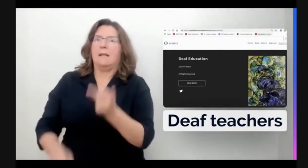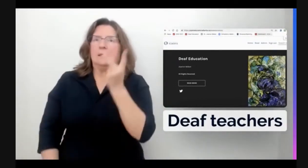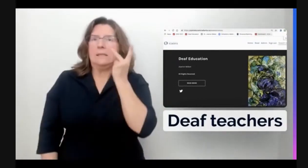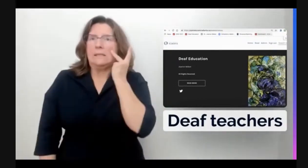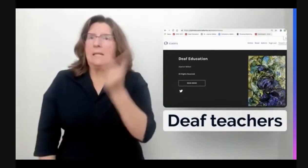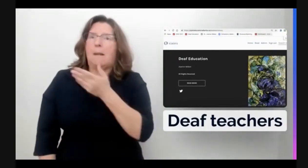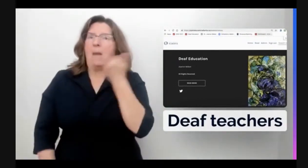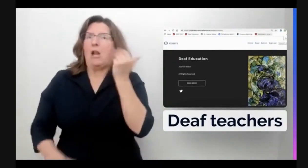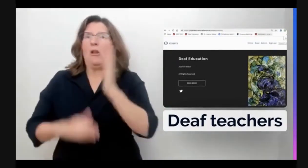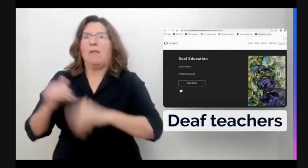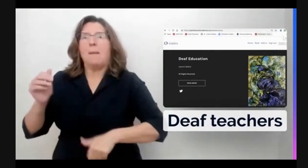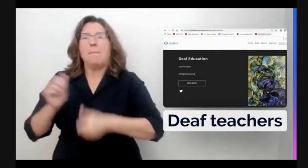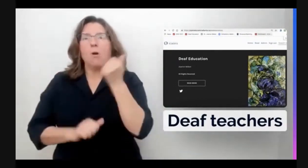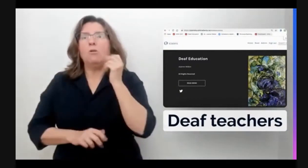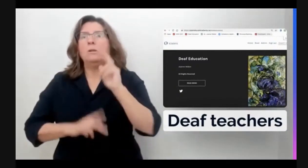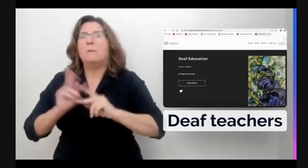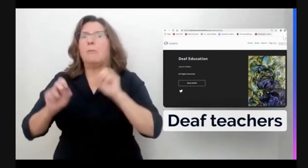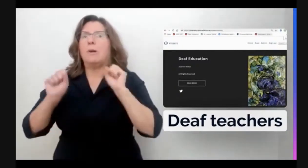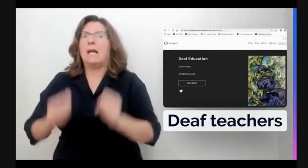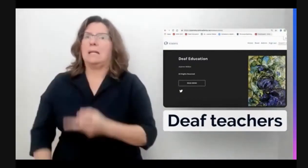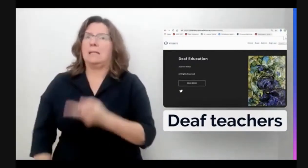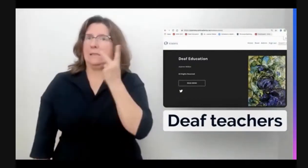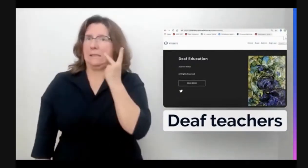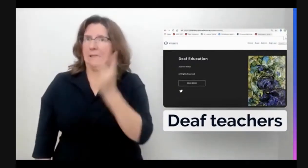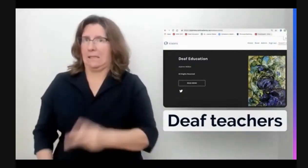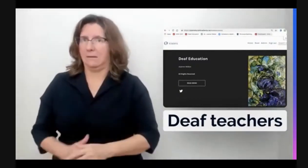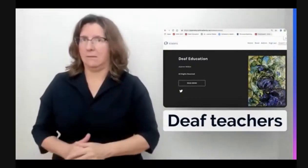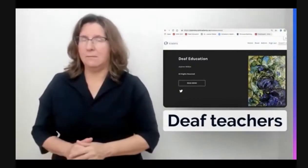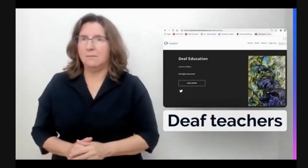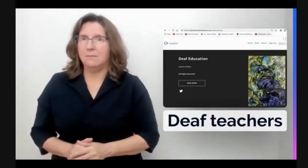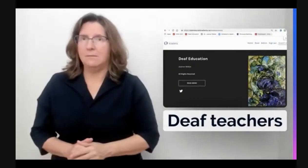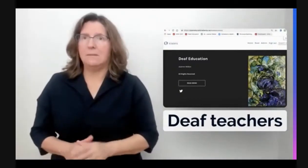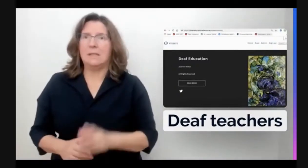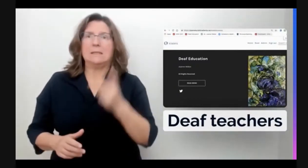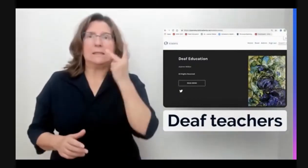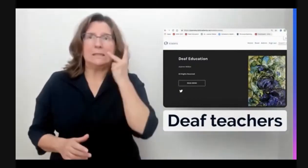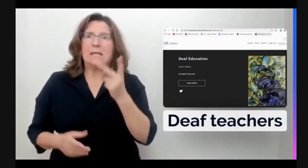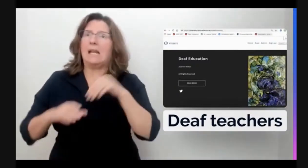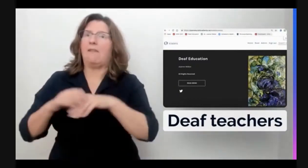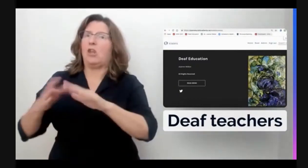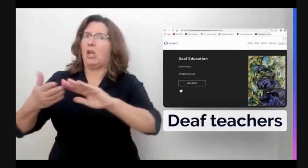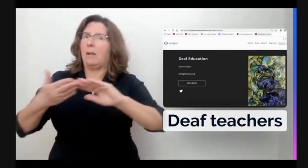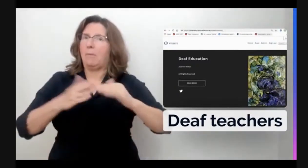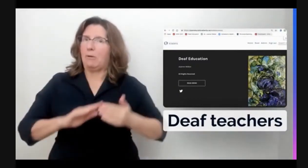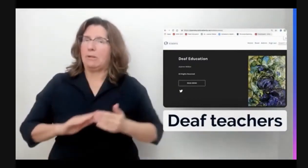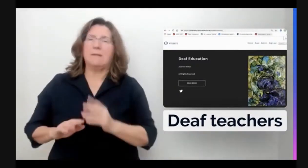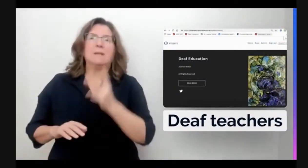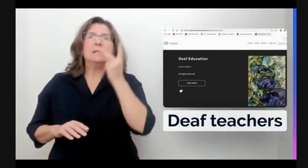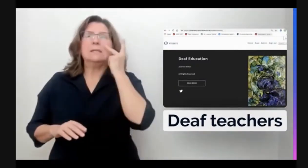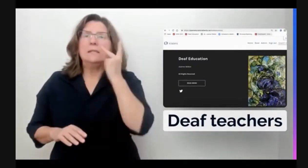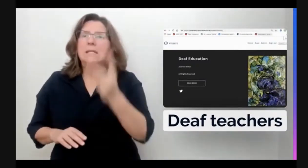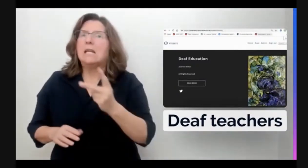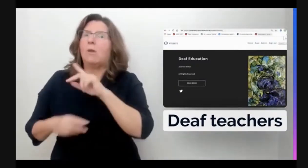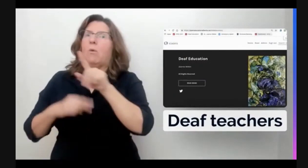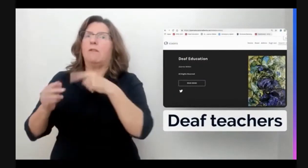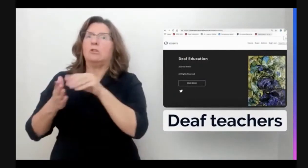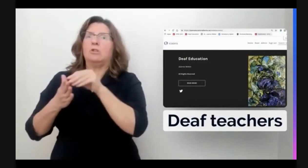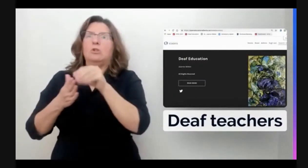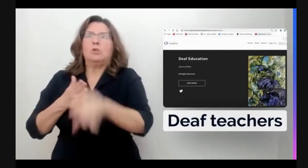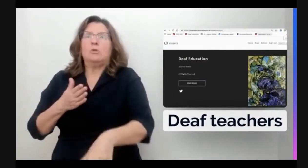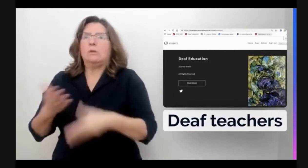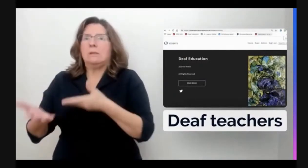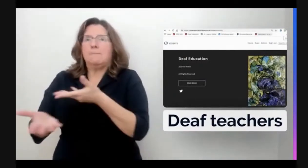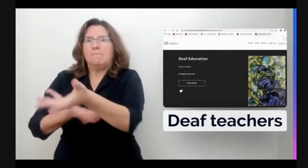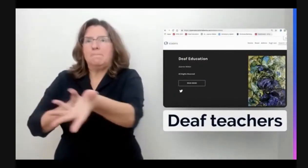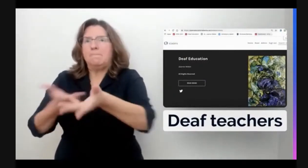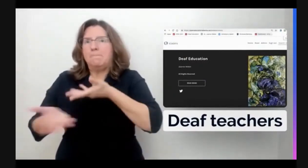language deprived. Deaf teachers would be able to see the effects of language deprivation more clearly than most people would. Indeed,